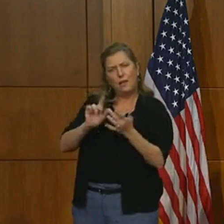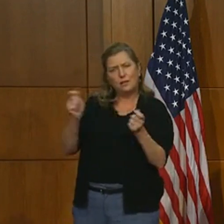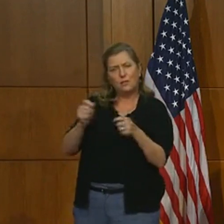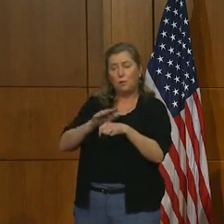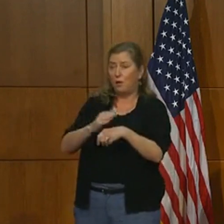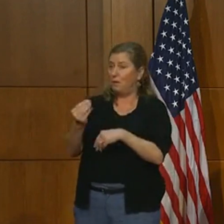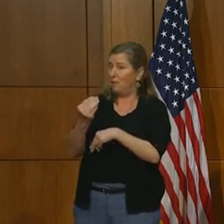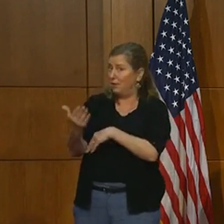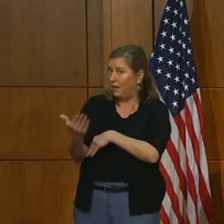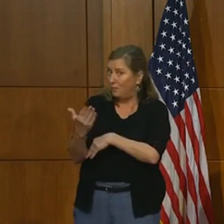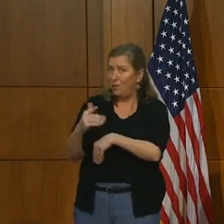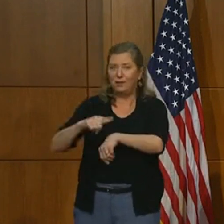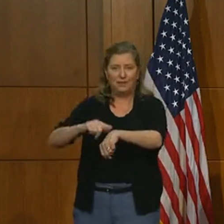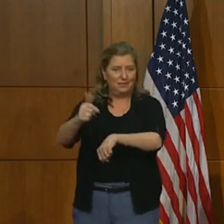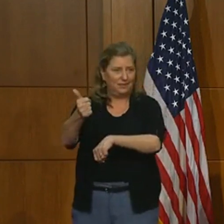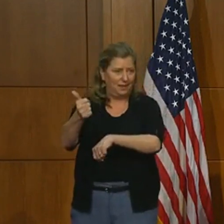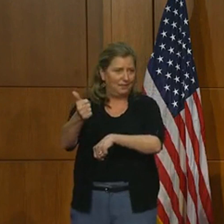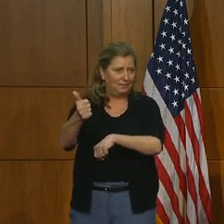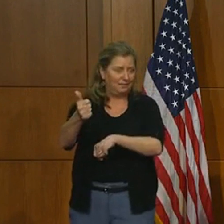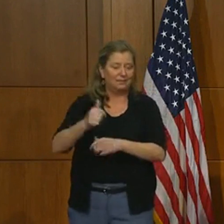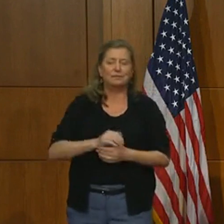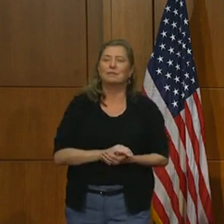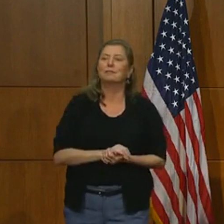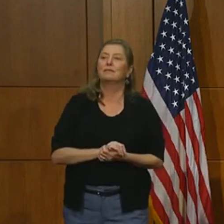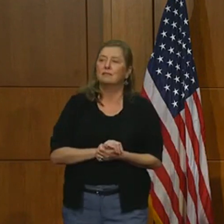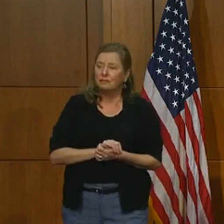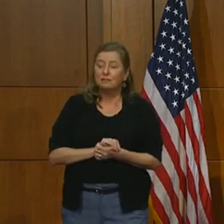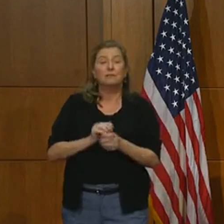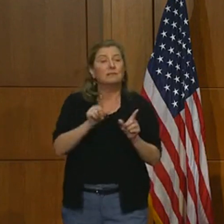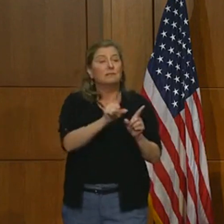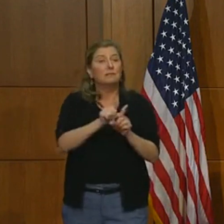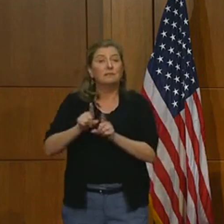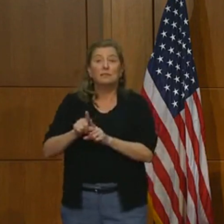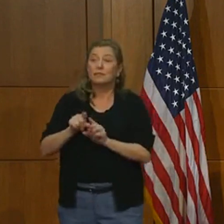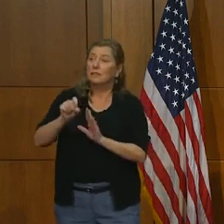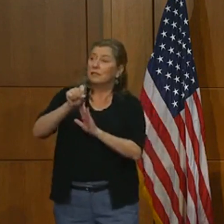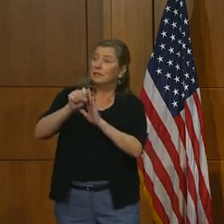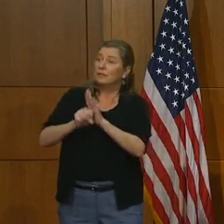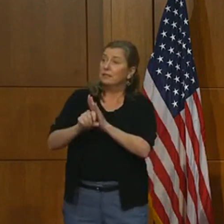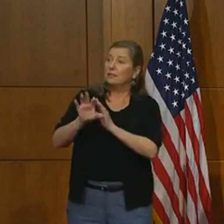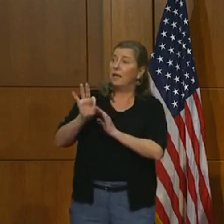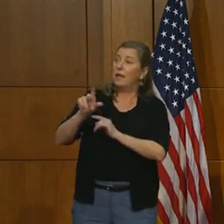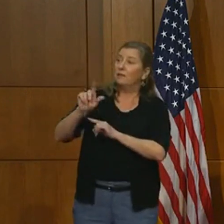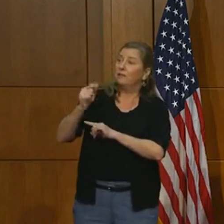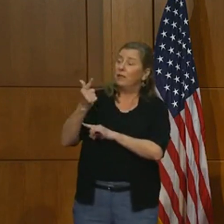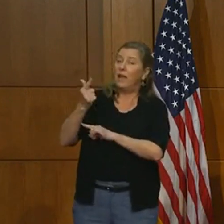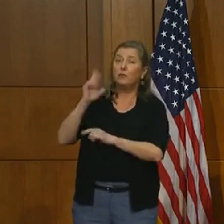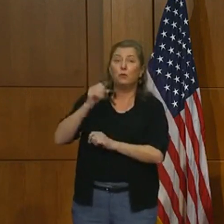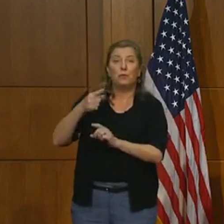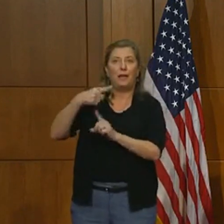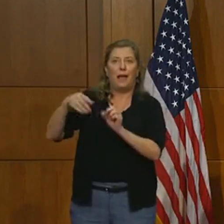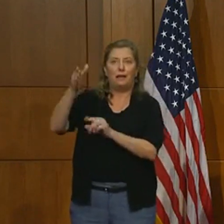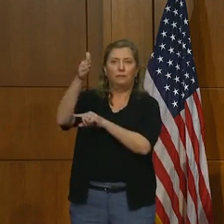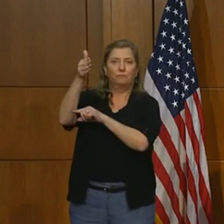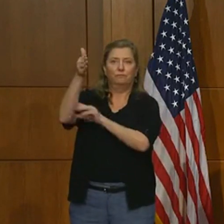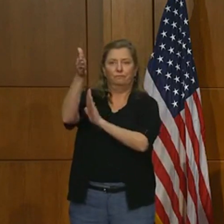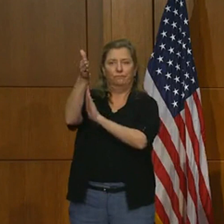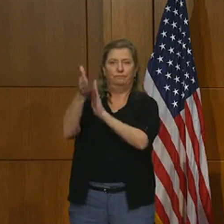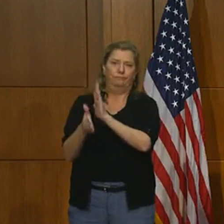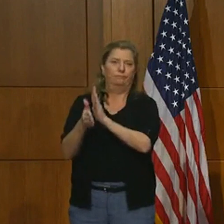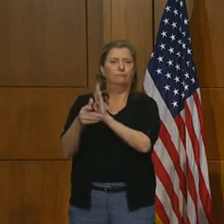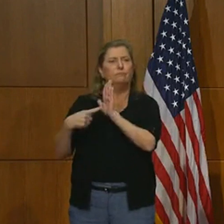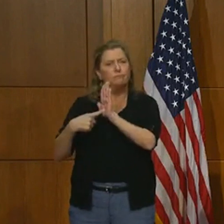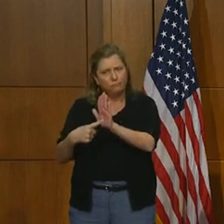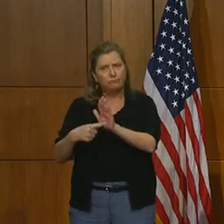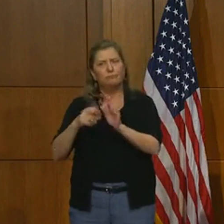Monday morning at 10 a.m. Additionally, state flags will be flown at half-staff to honor people